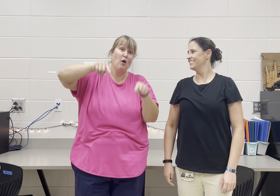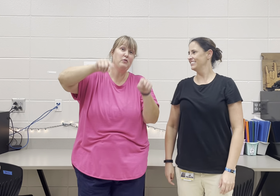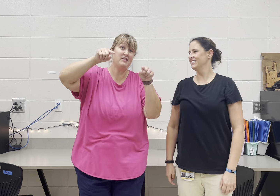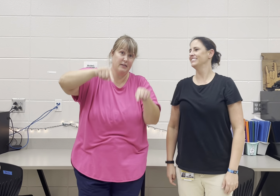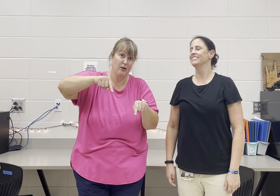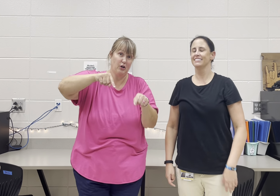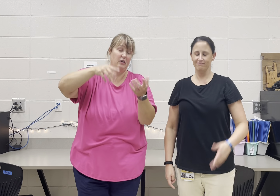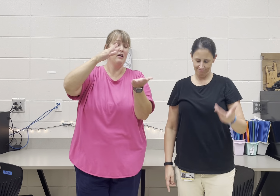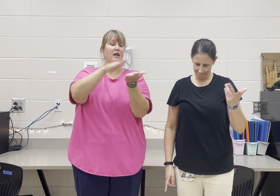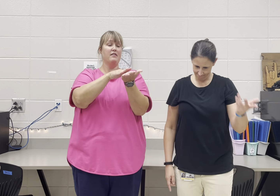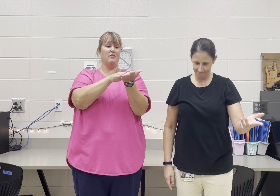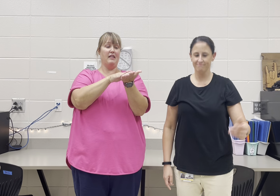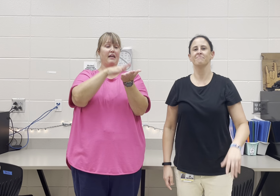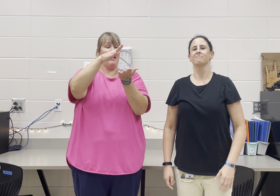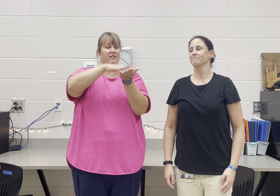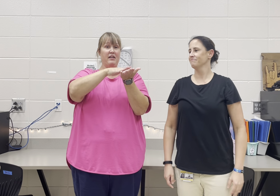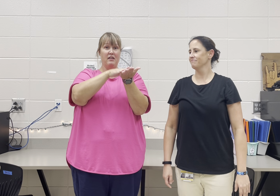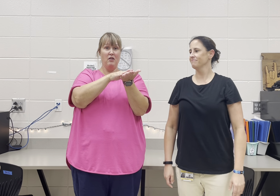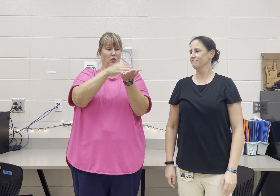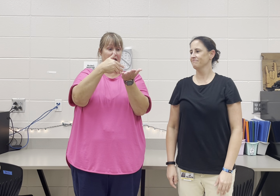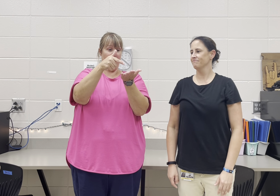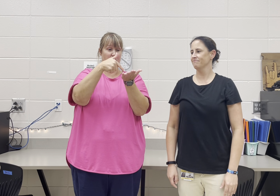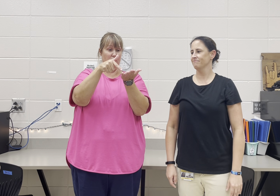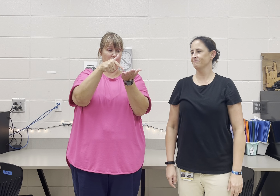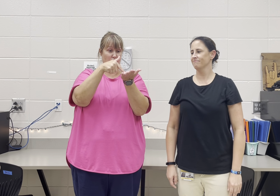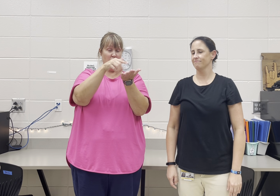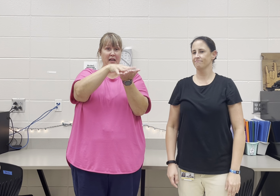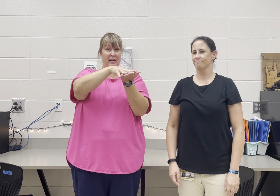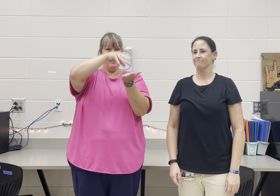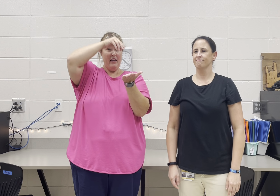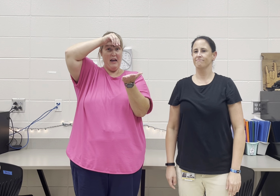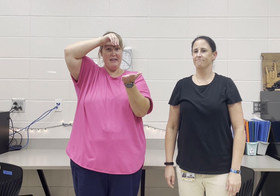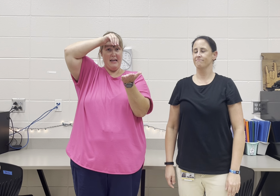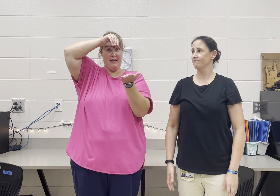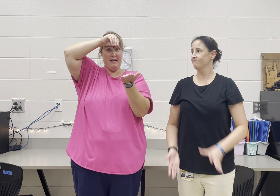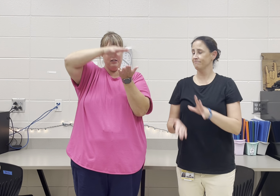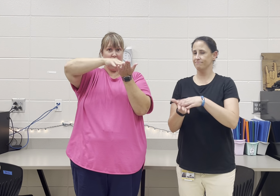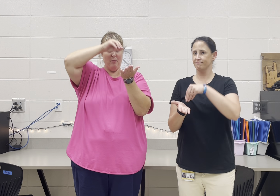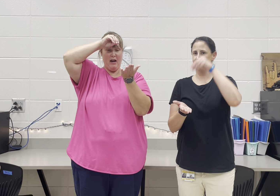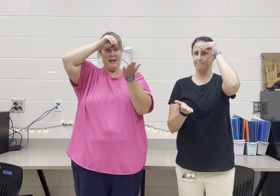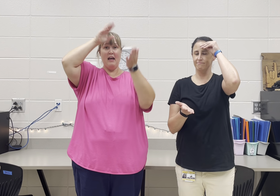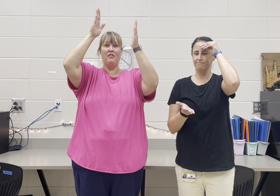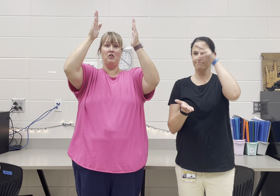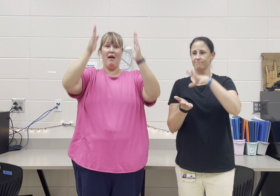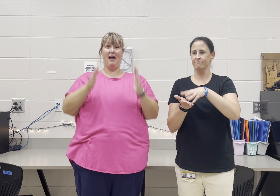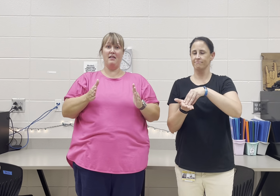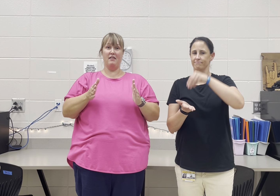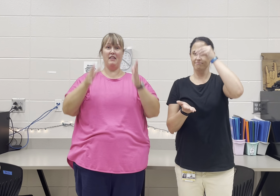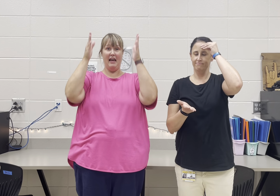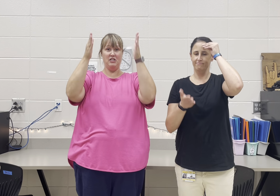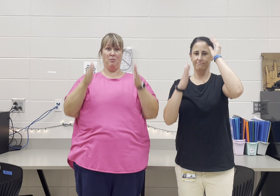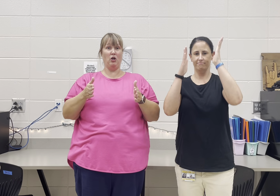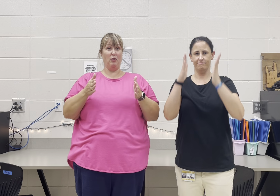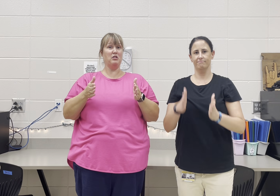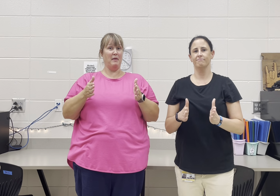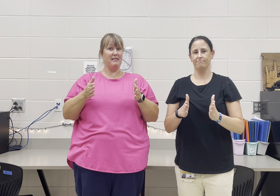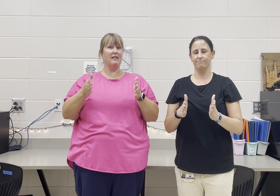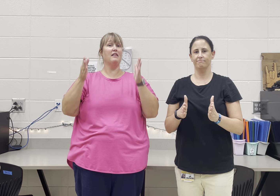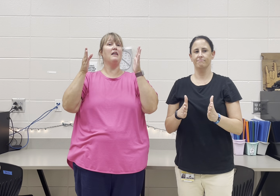supposed to learn. So it's like having whatever you're learning and taking it into your brain, and then you add the agent marker, which makes it